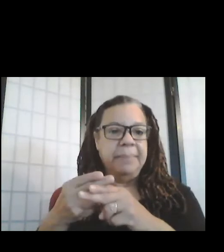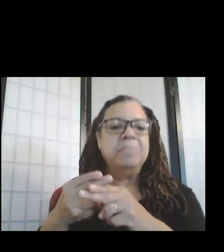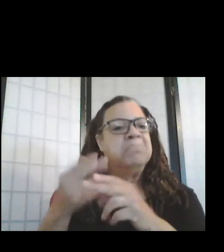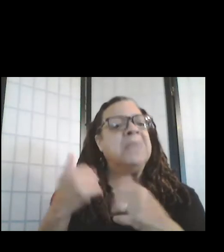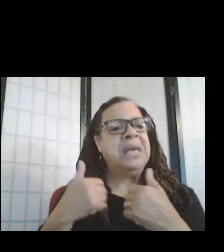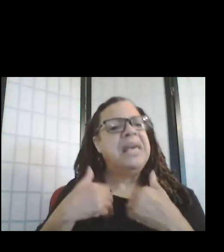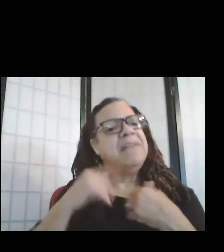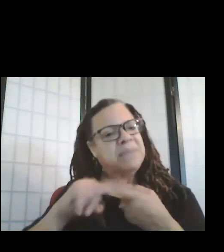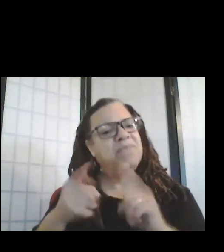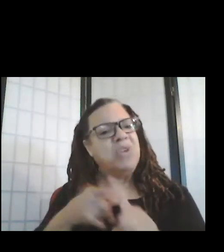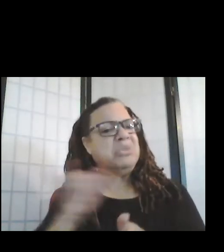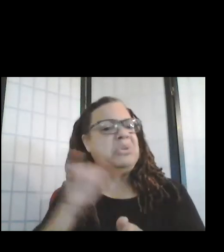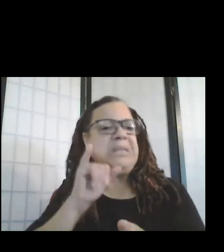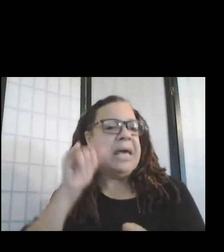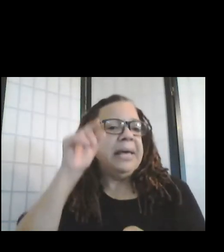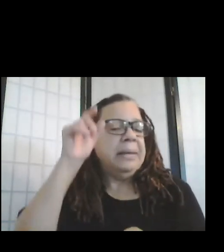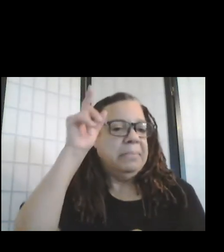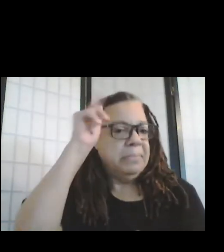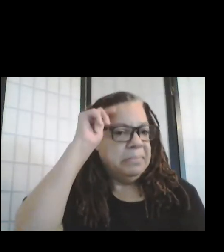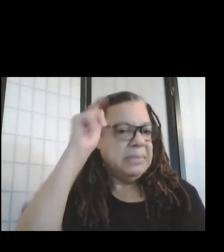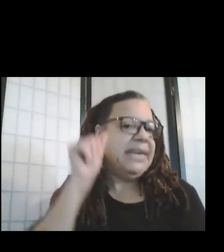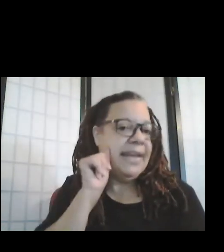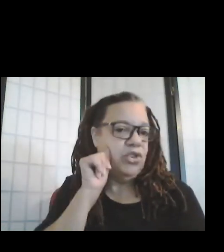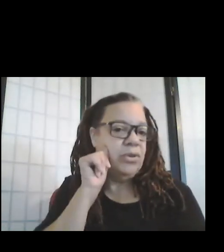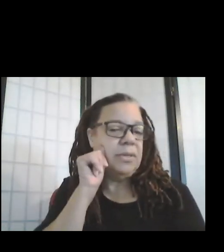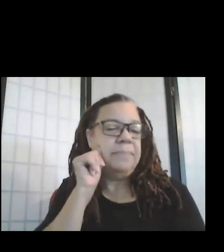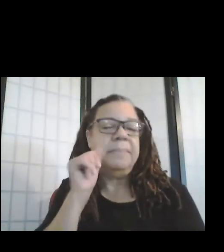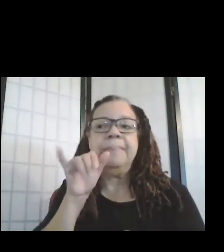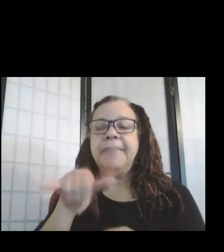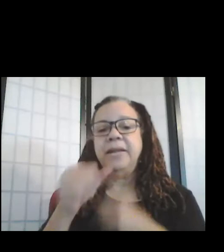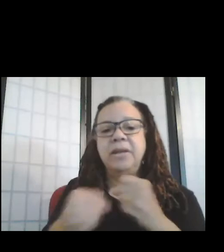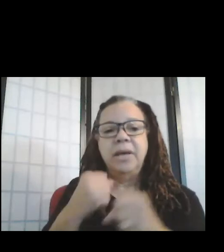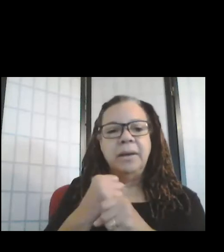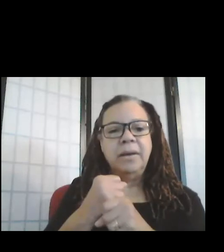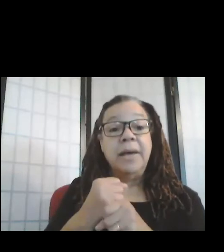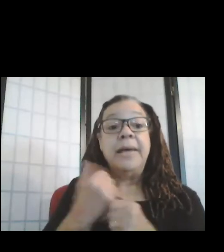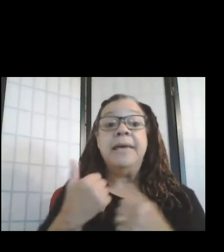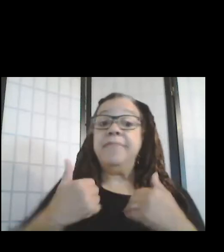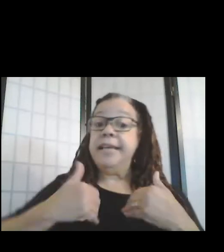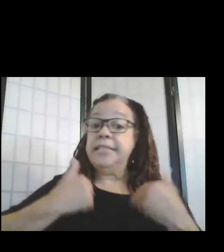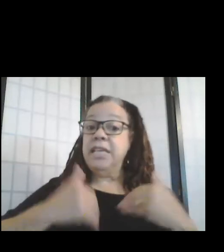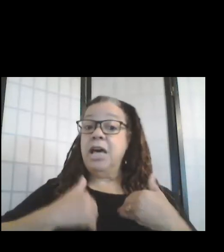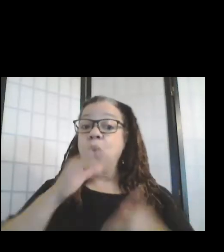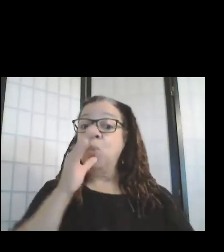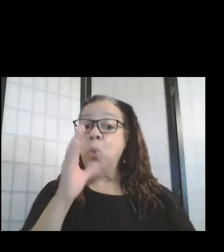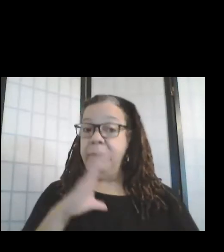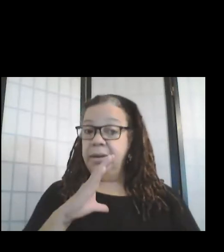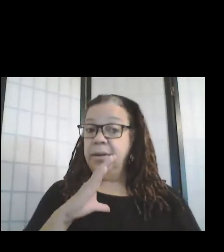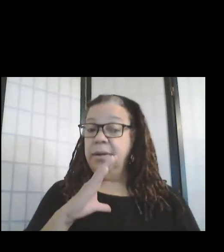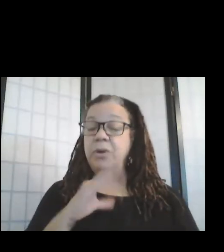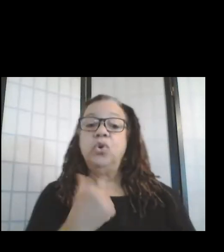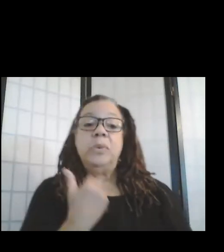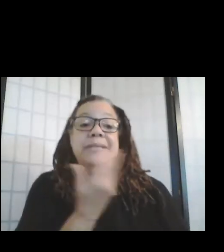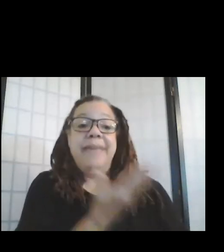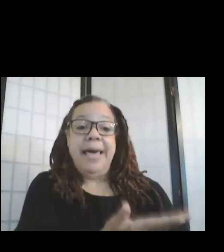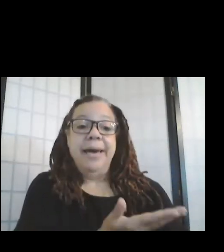who are also summer residents each year. And there's also a young woman who is there, and